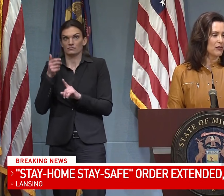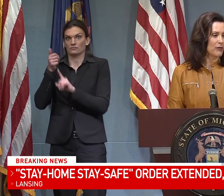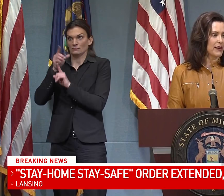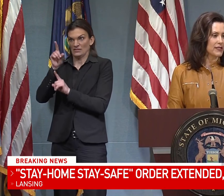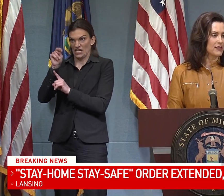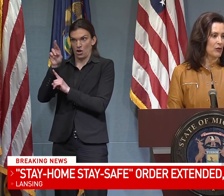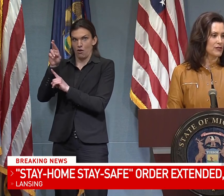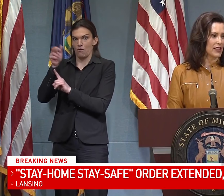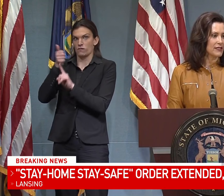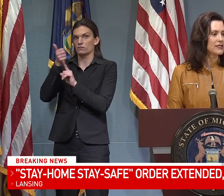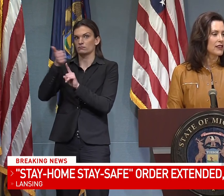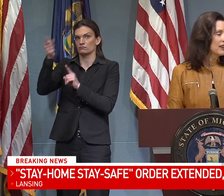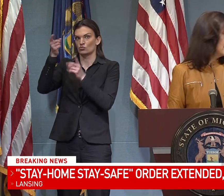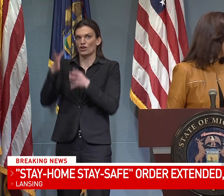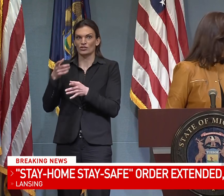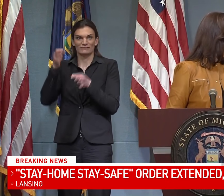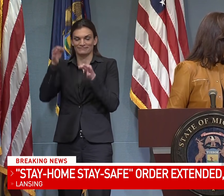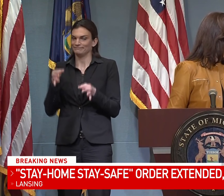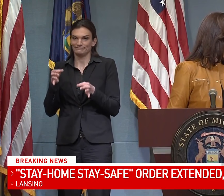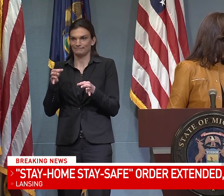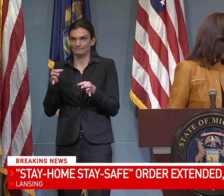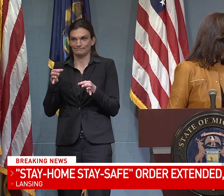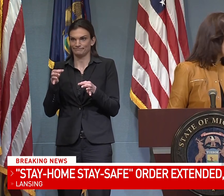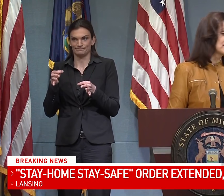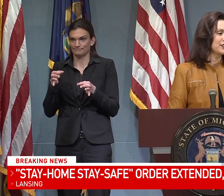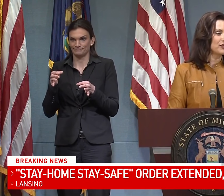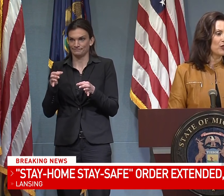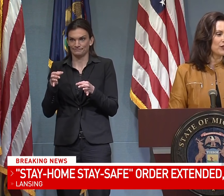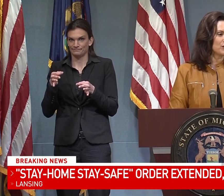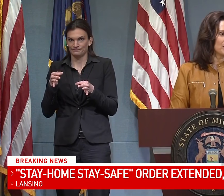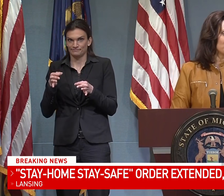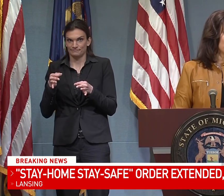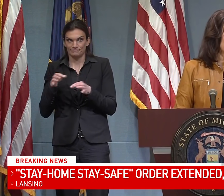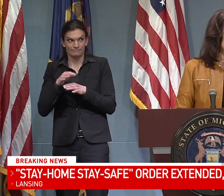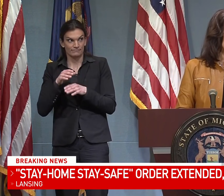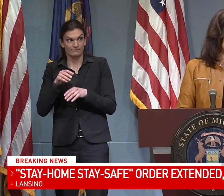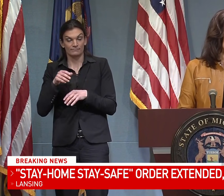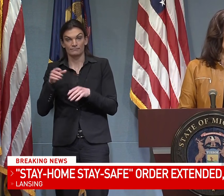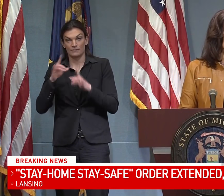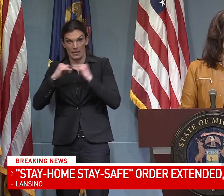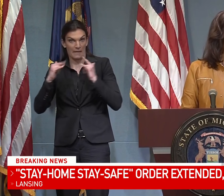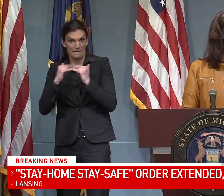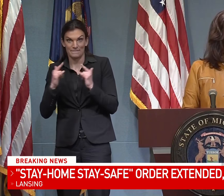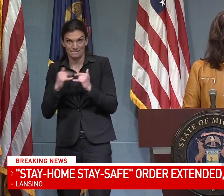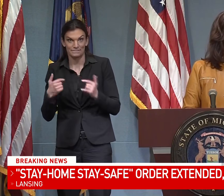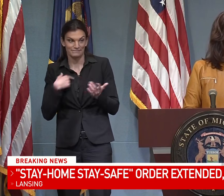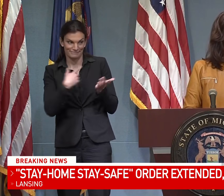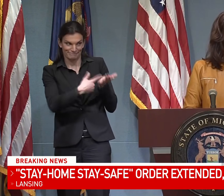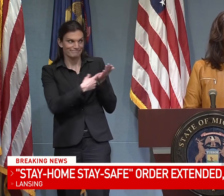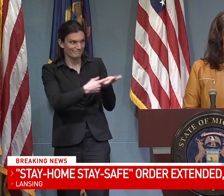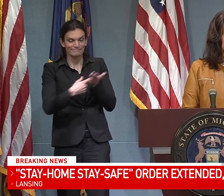has determined makes the most sense, and in consultation, of course, with our chief medical executive. So.